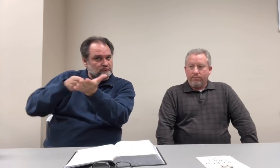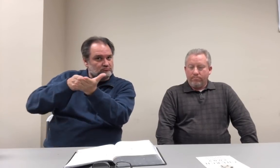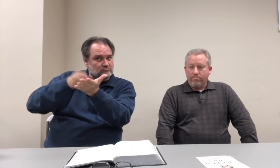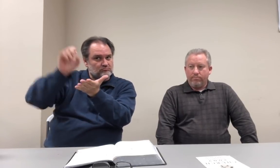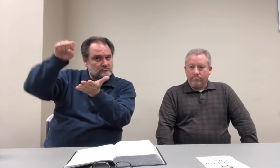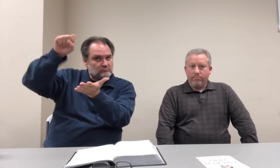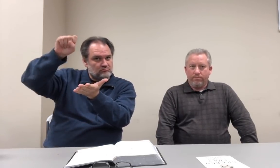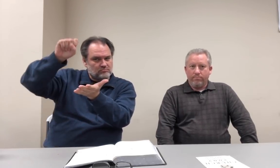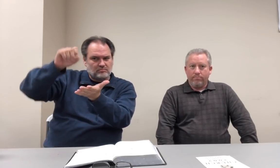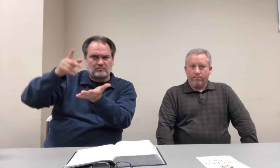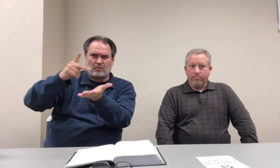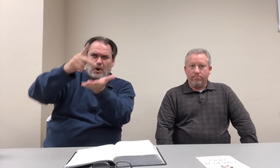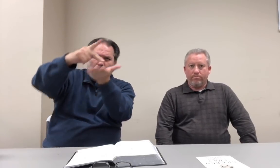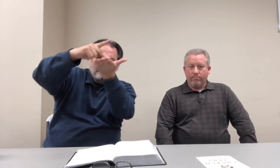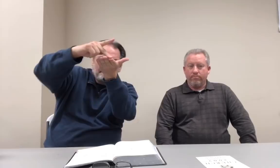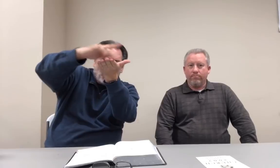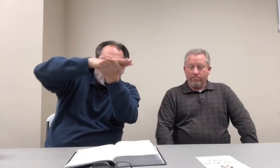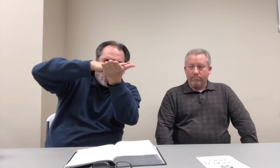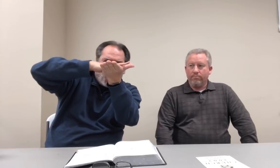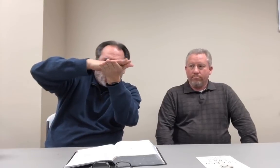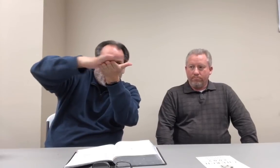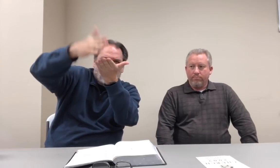be surprised at? No.